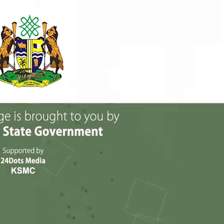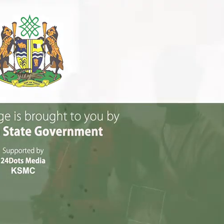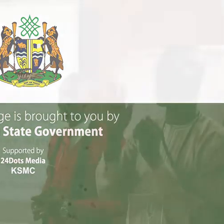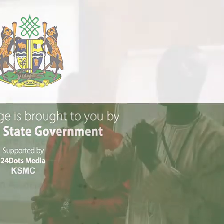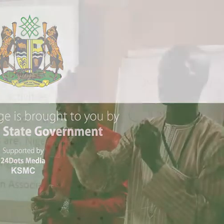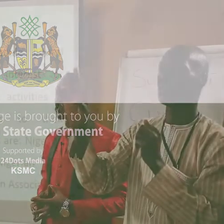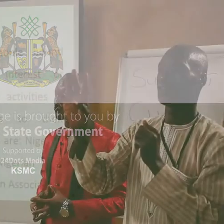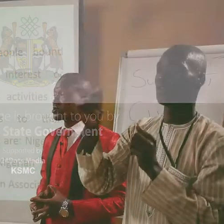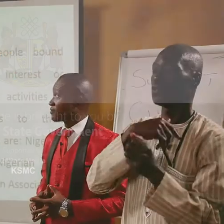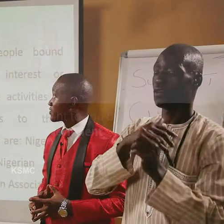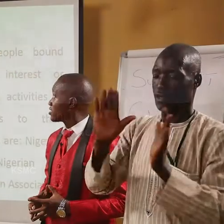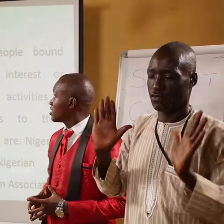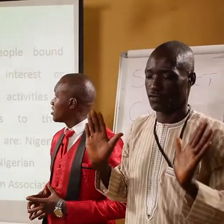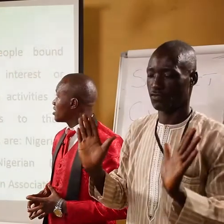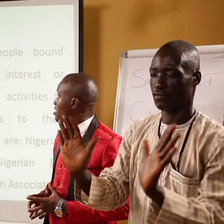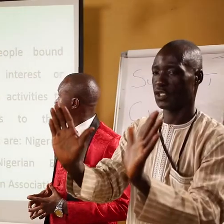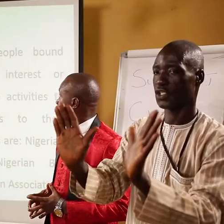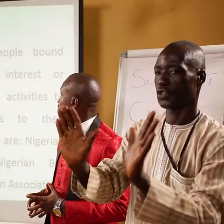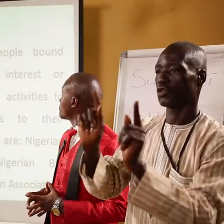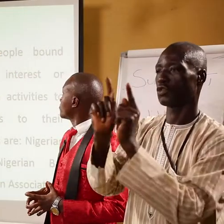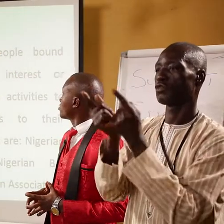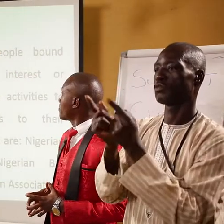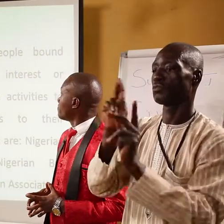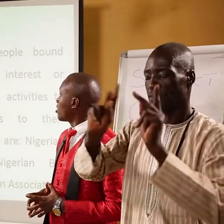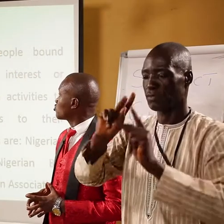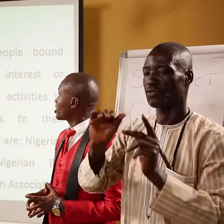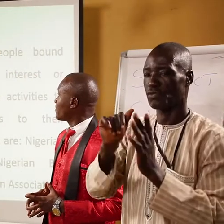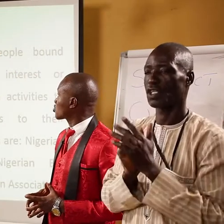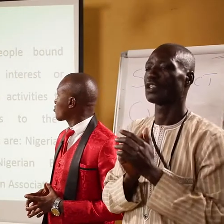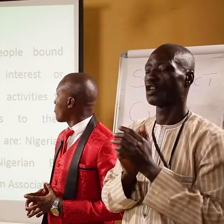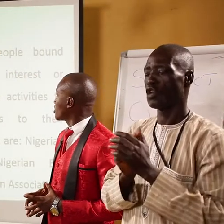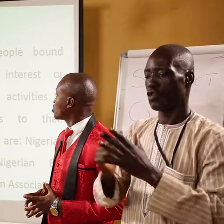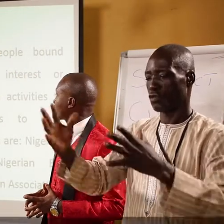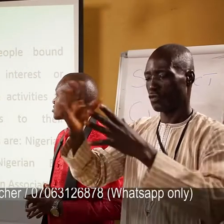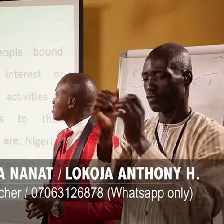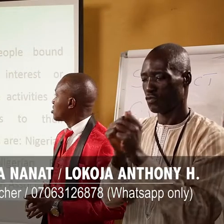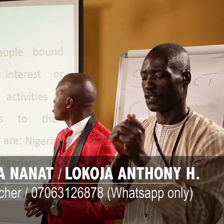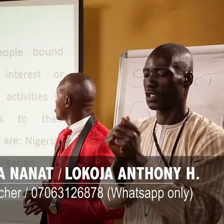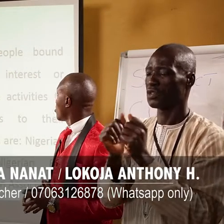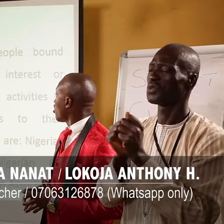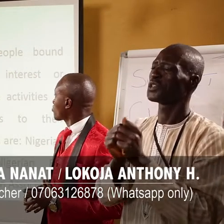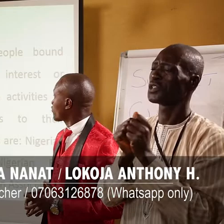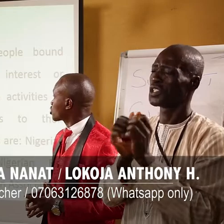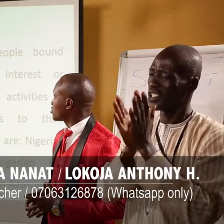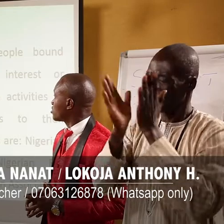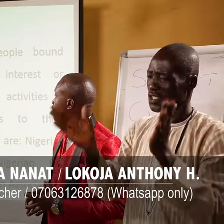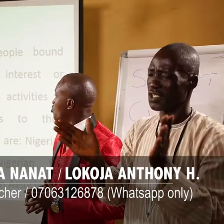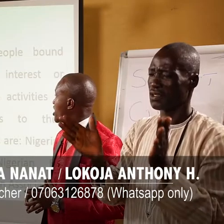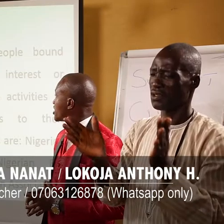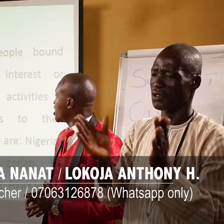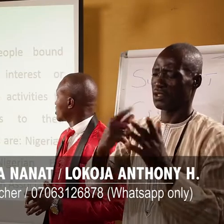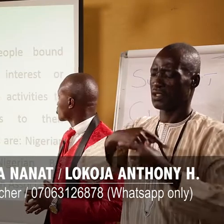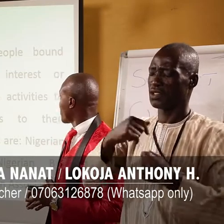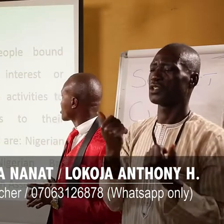Number 4, we have pressure groups. They are a group of people bound together by some common interest or profession